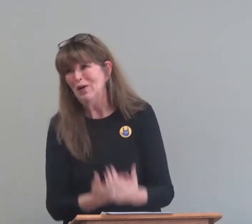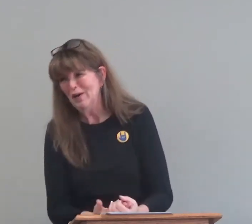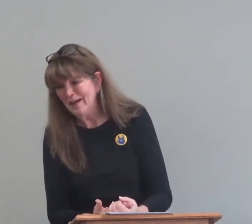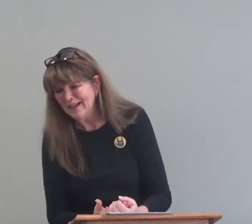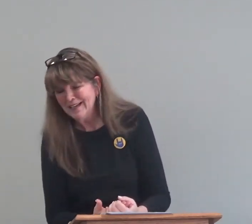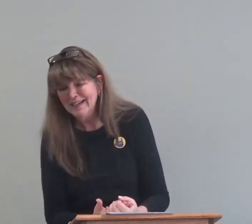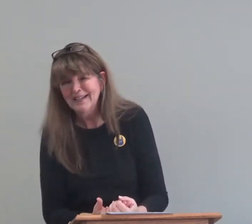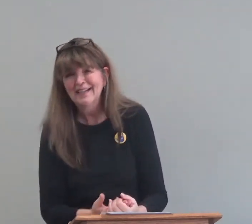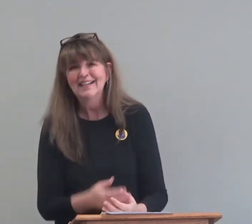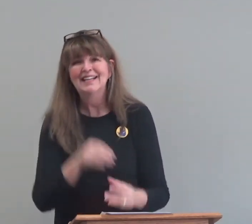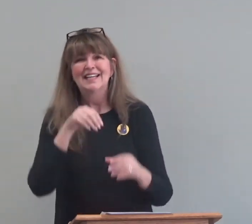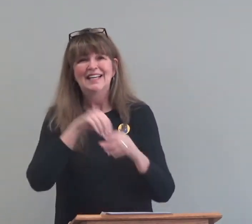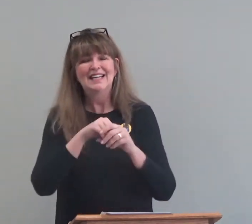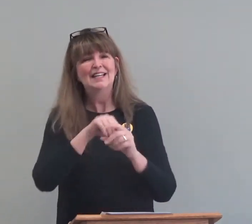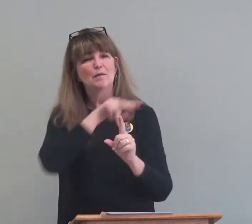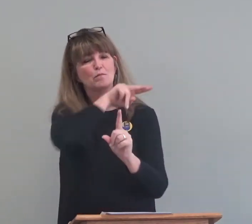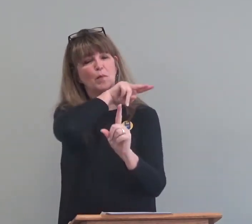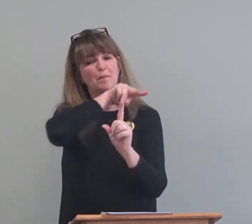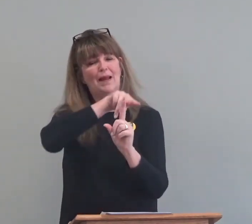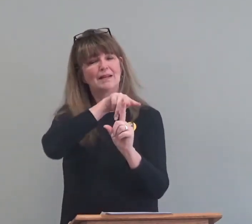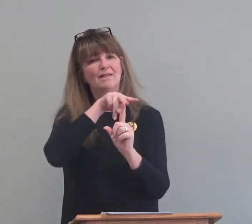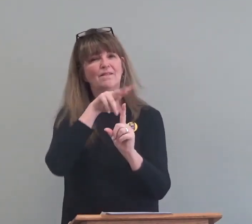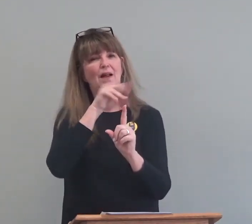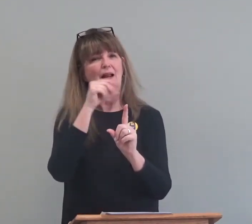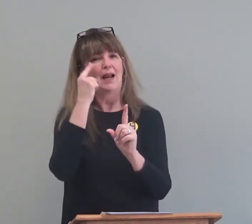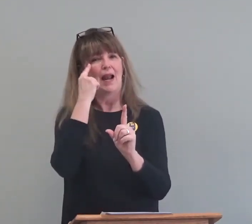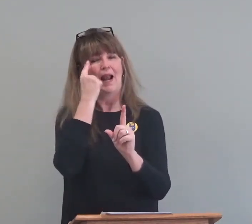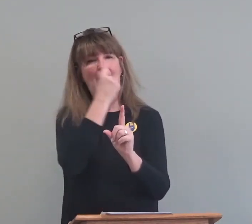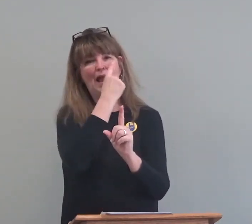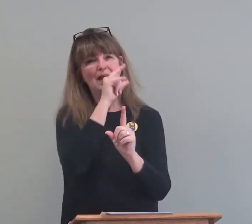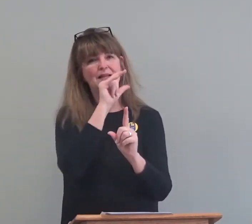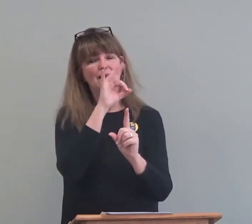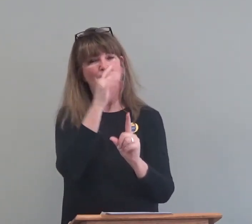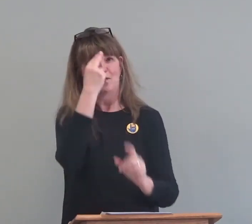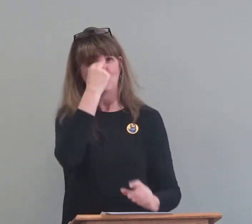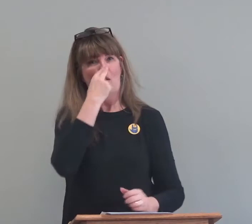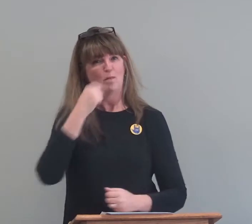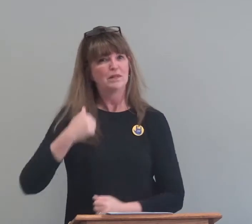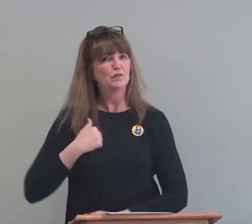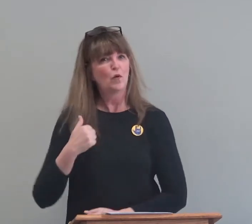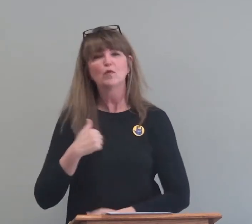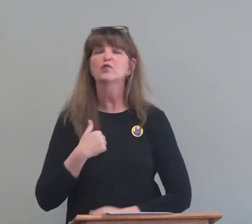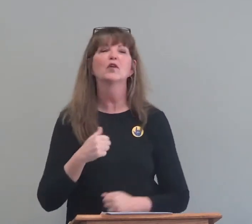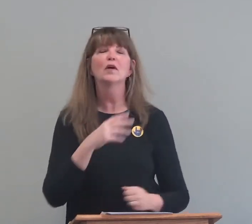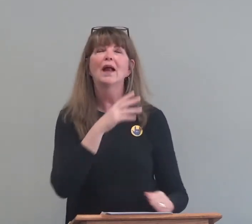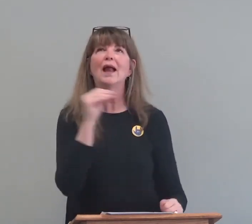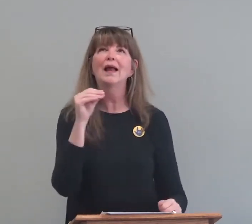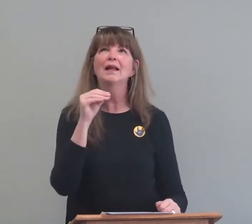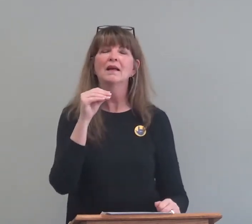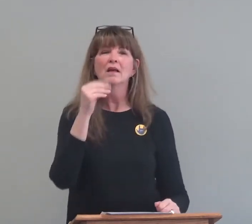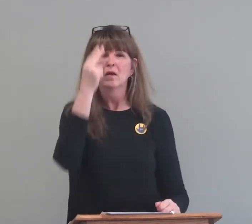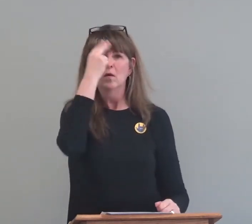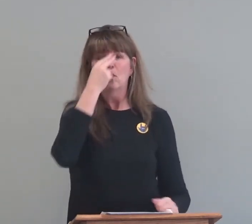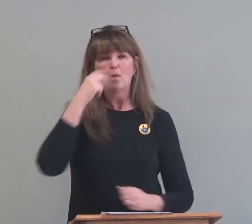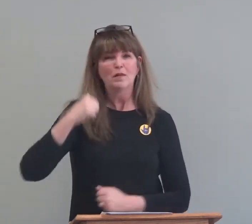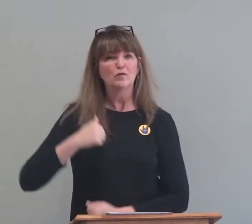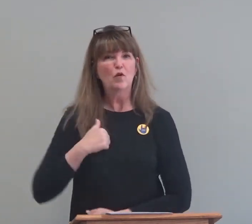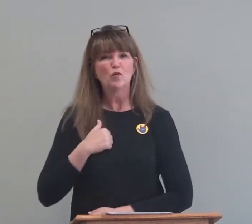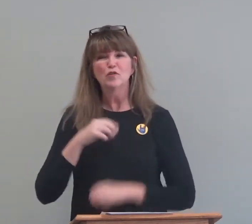very good. It's from the perspective and the eyes of the Roman centurion. And